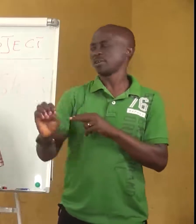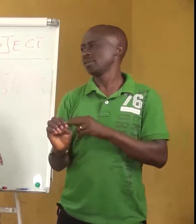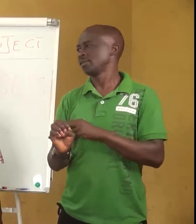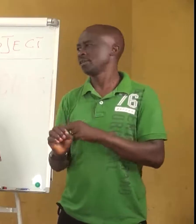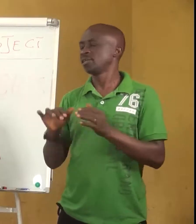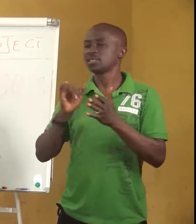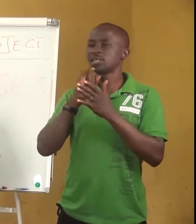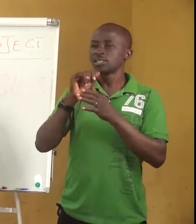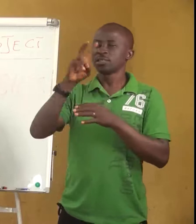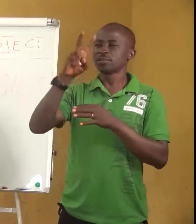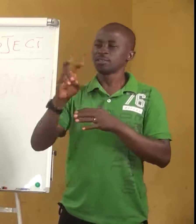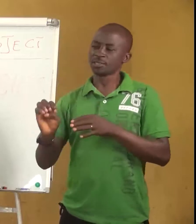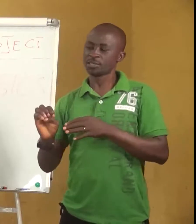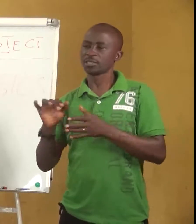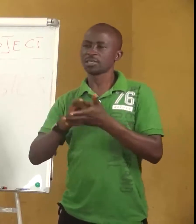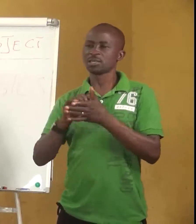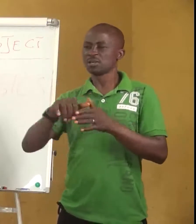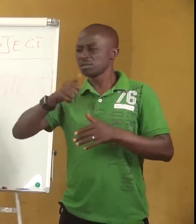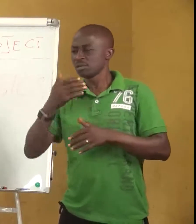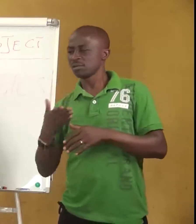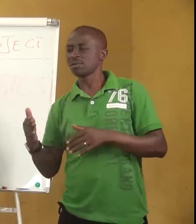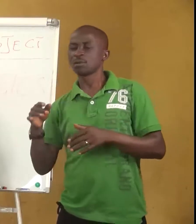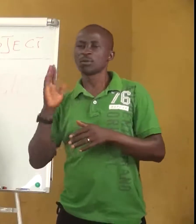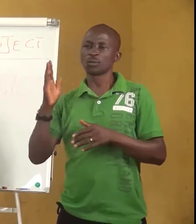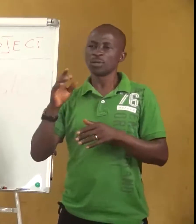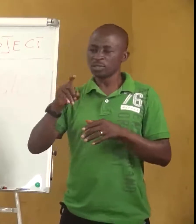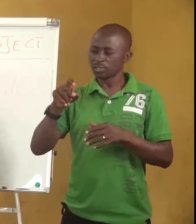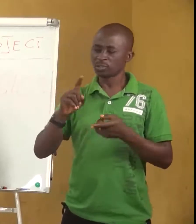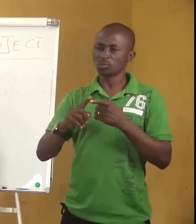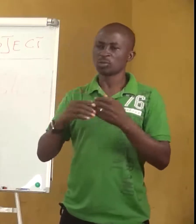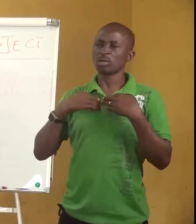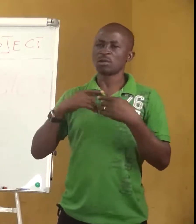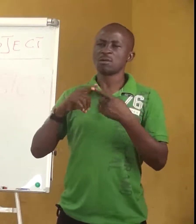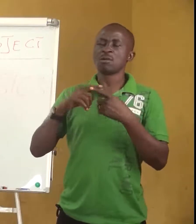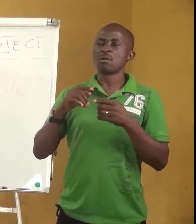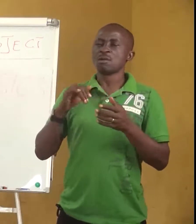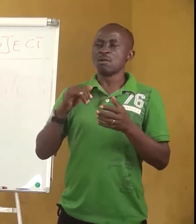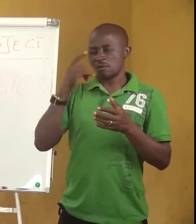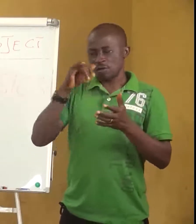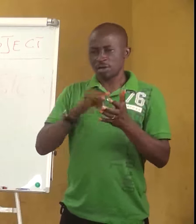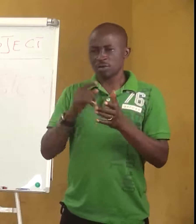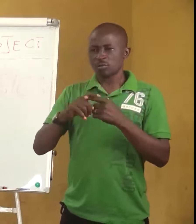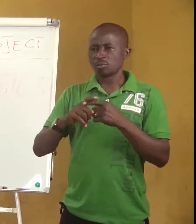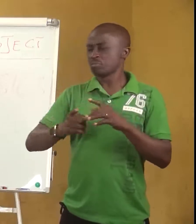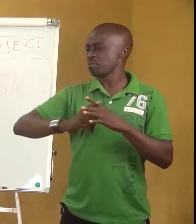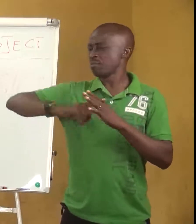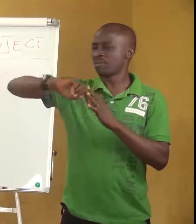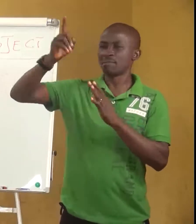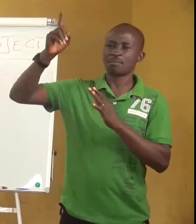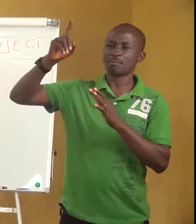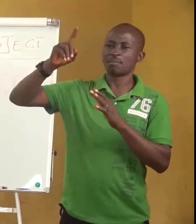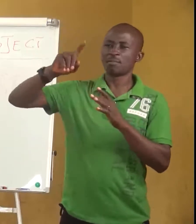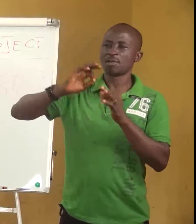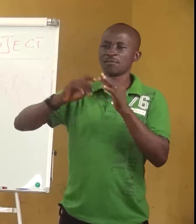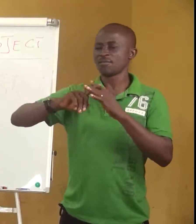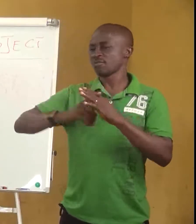is the velocity that any object will need to have for it to leave this Earth when it is launched